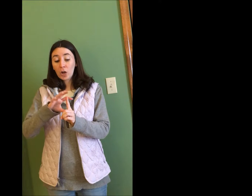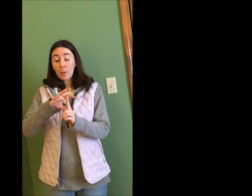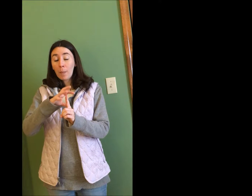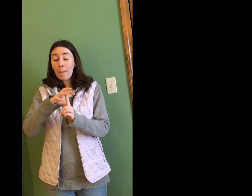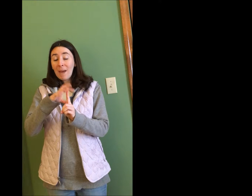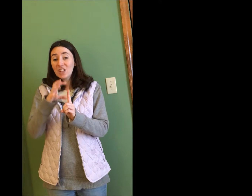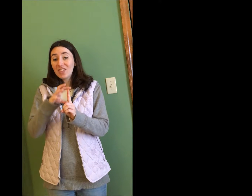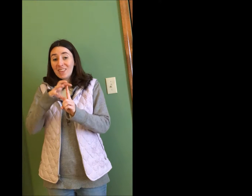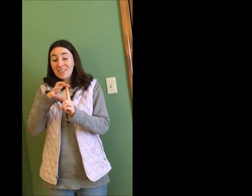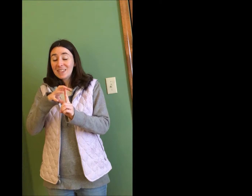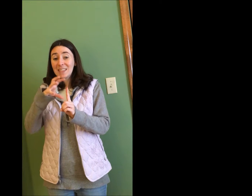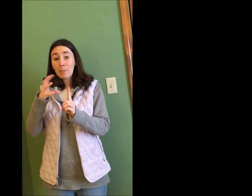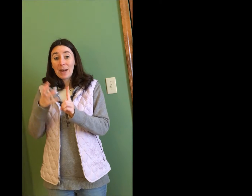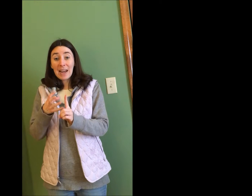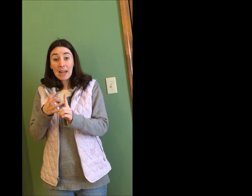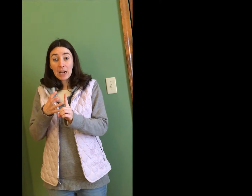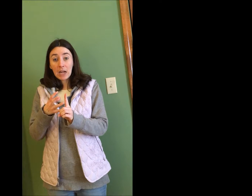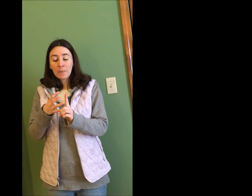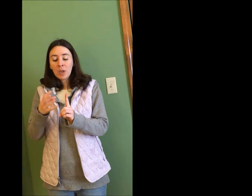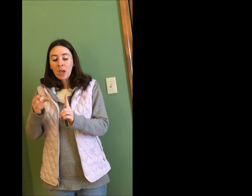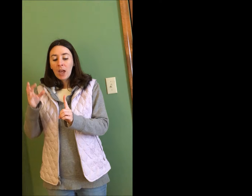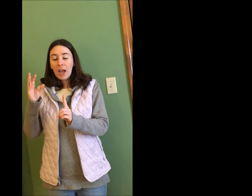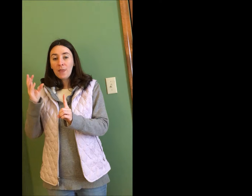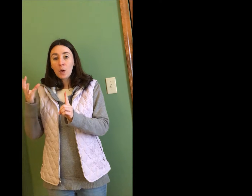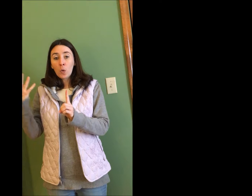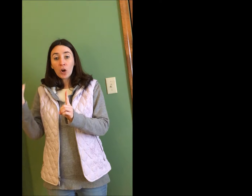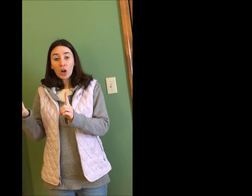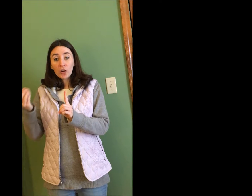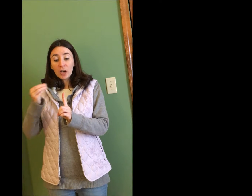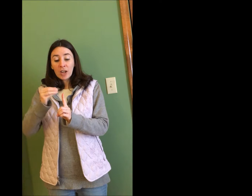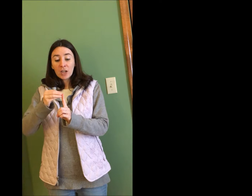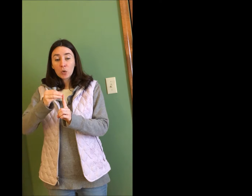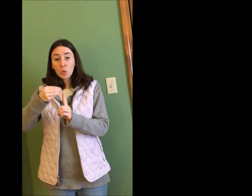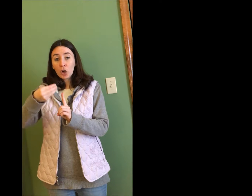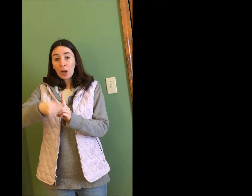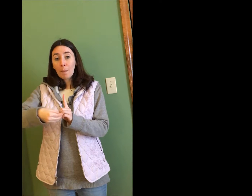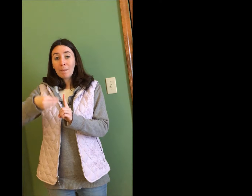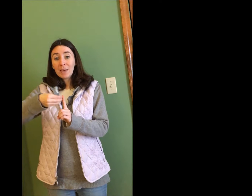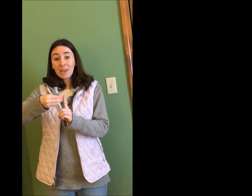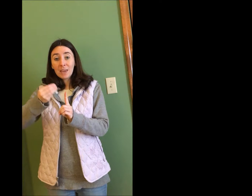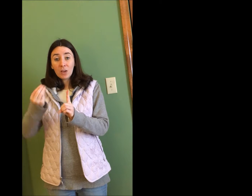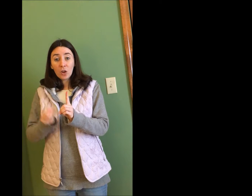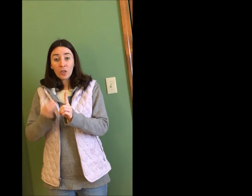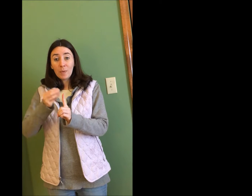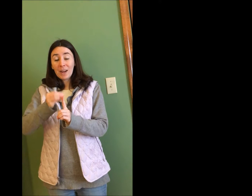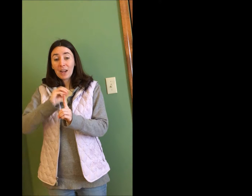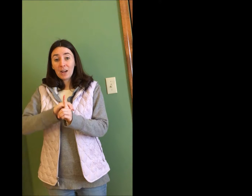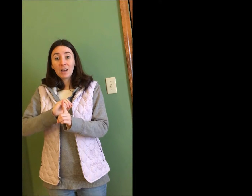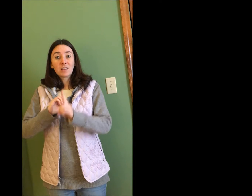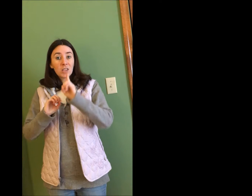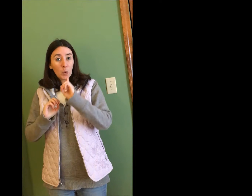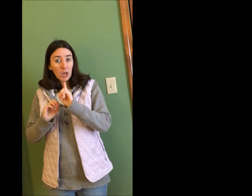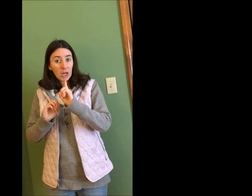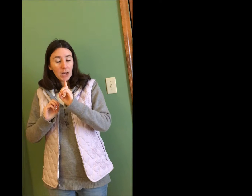to imagine that this is the banana. And then with our other hand, we're going to peel the banana so that we can eat